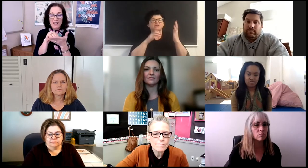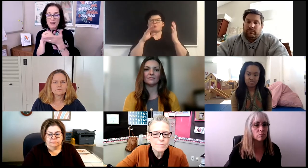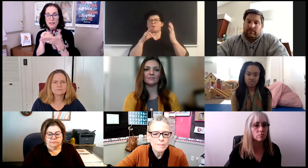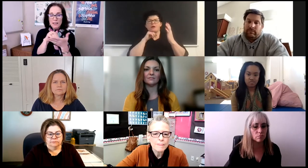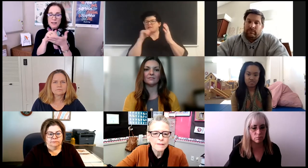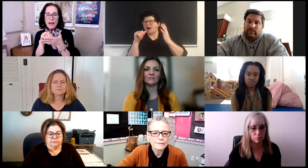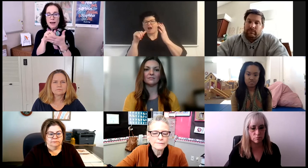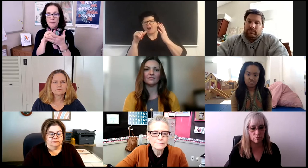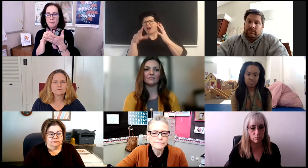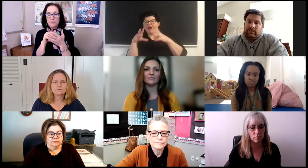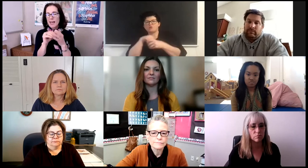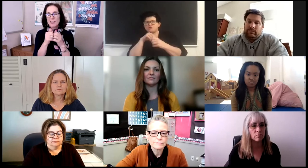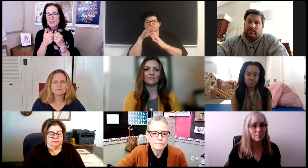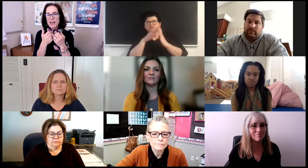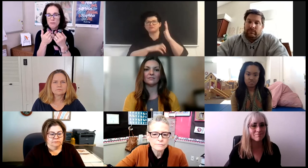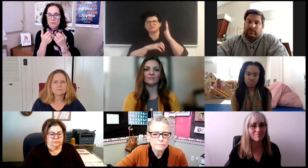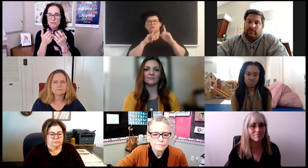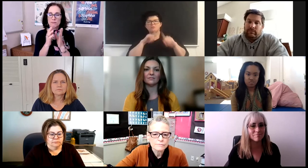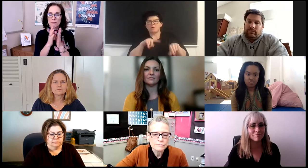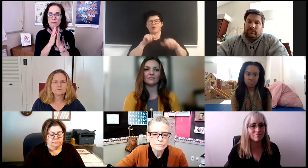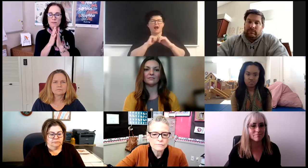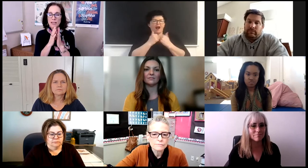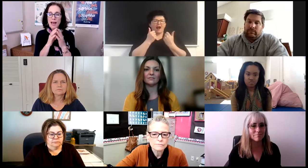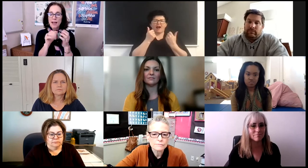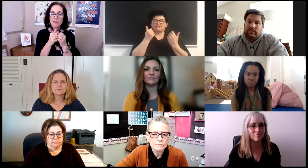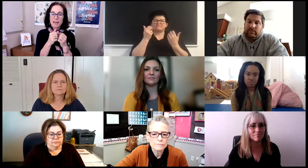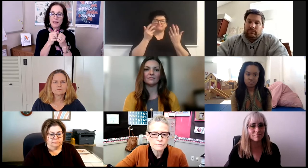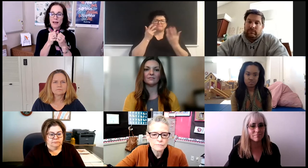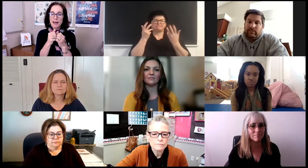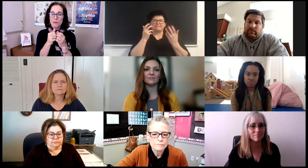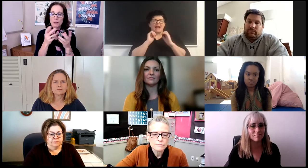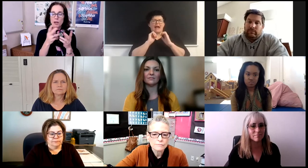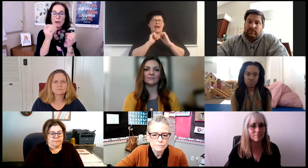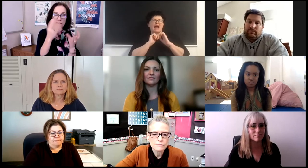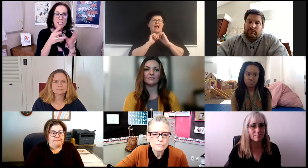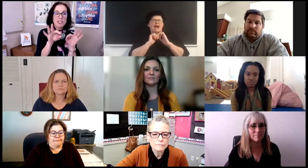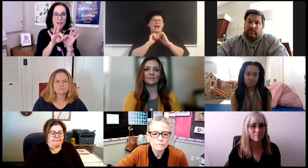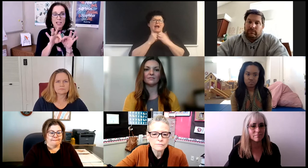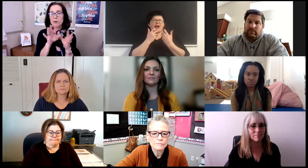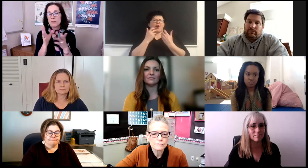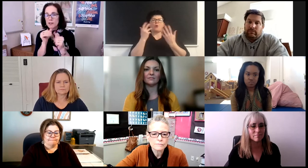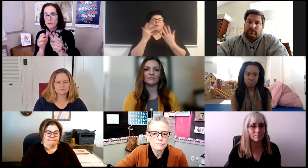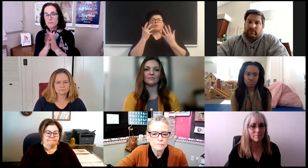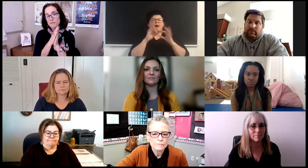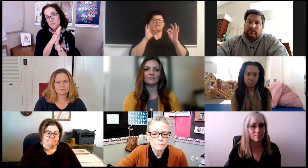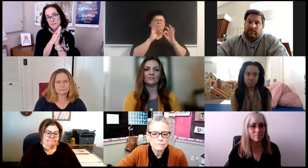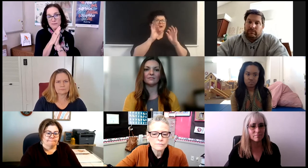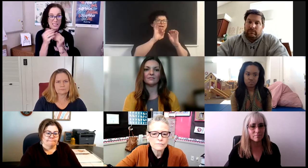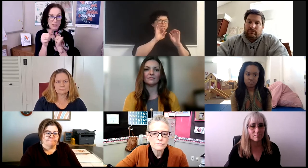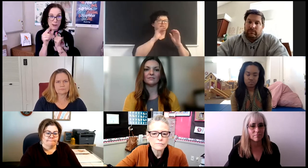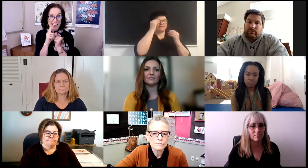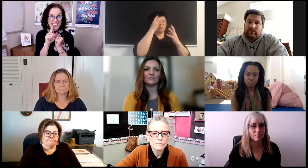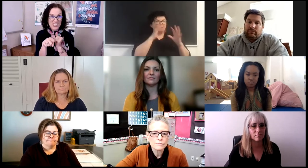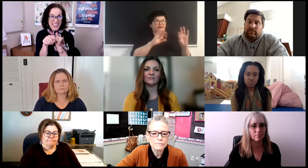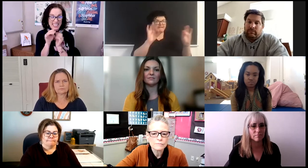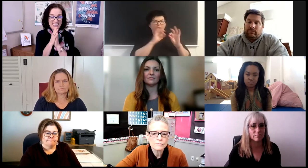there? How does that, you know, how do you make, you know, what information is valuable, what's not? Anybody